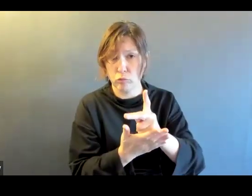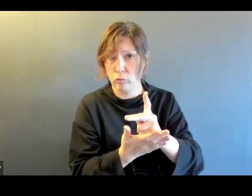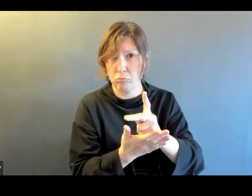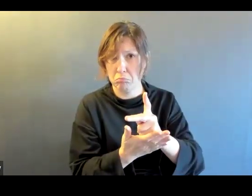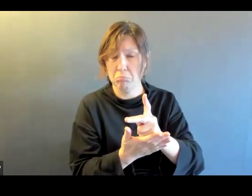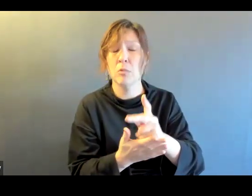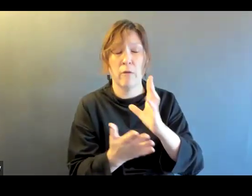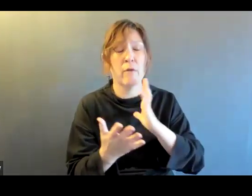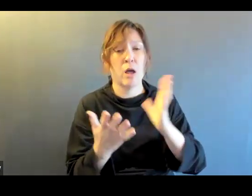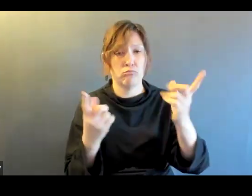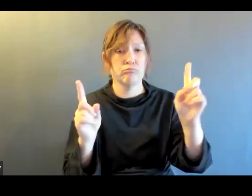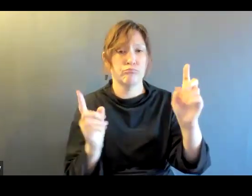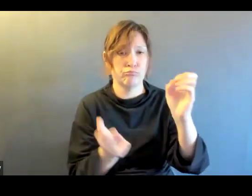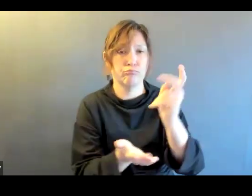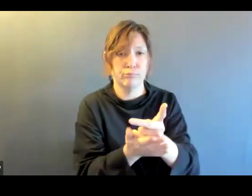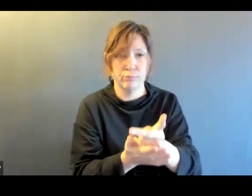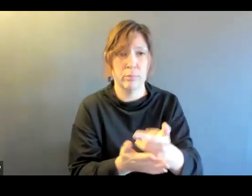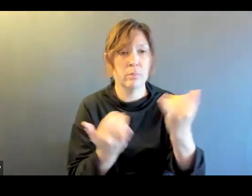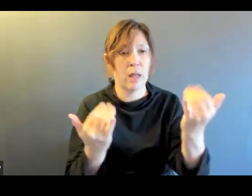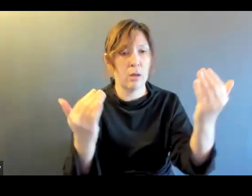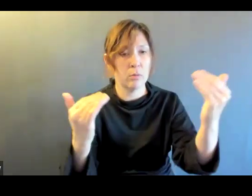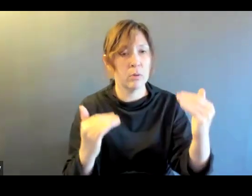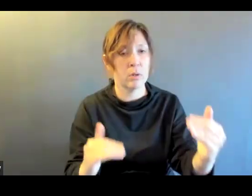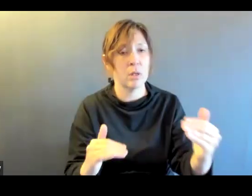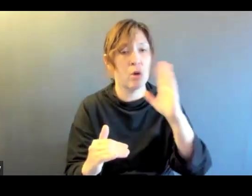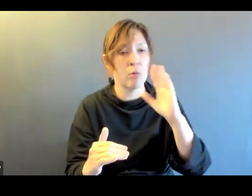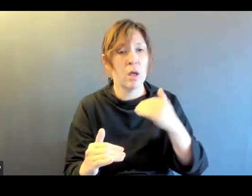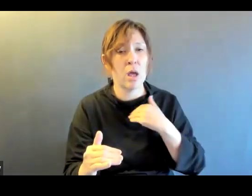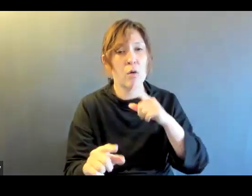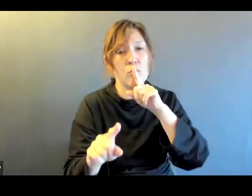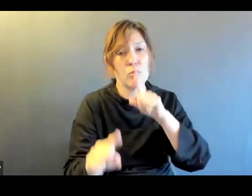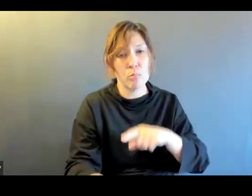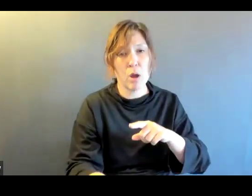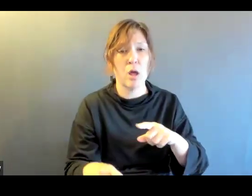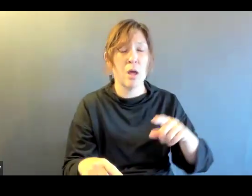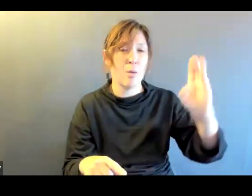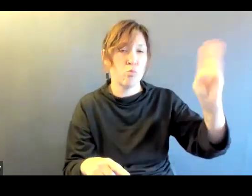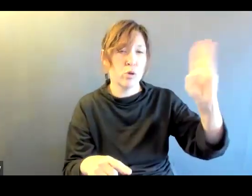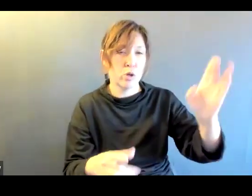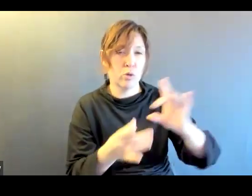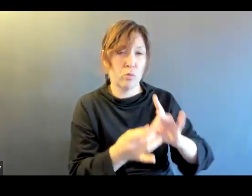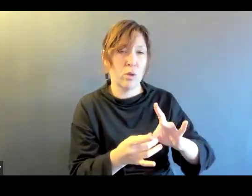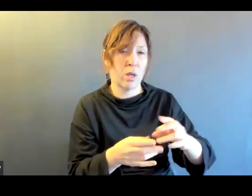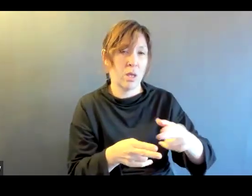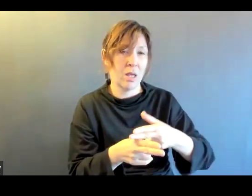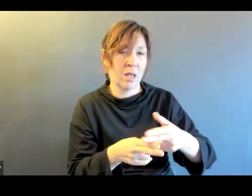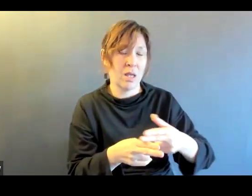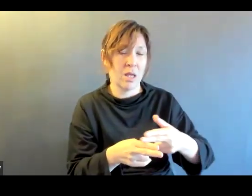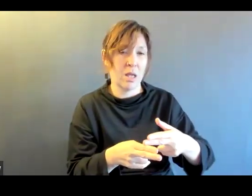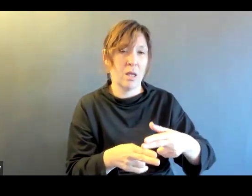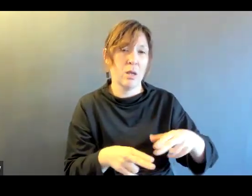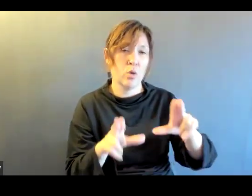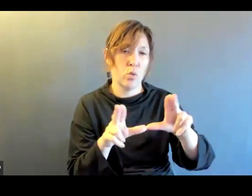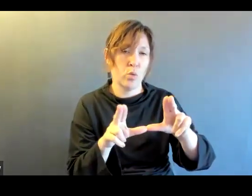the grants are approved. Now we'll transition to our reports, beginning with the presentation on the tentative collective bargaining